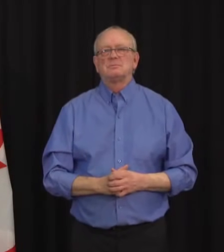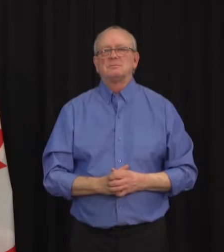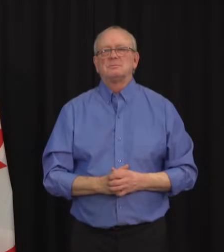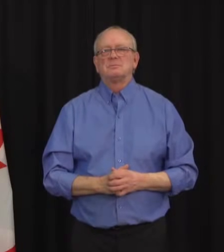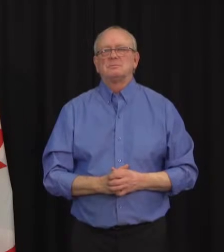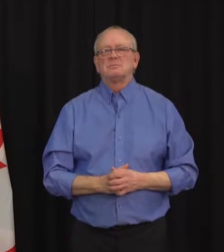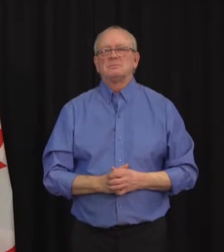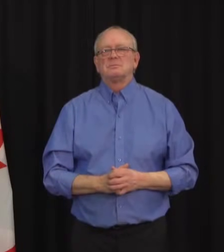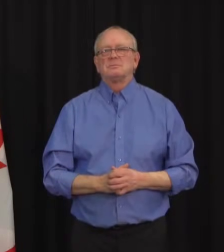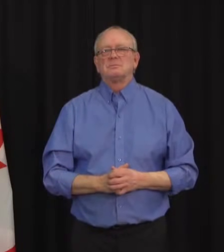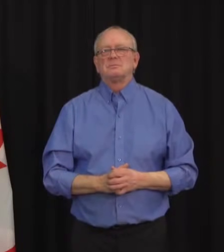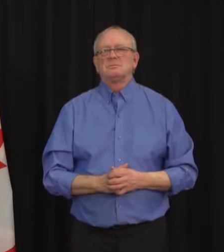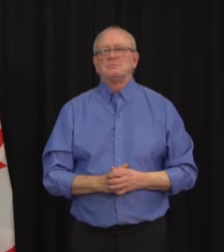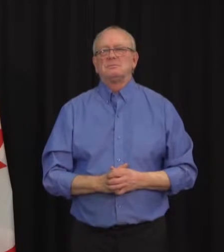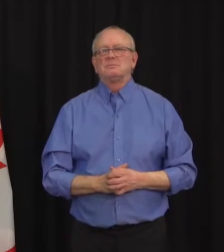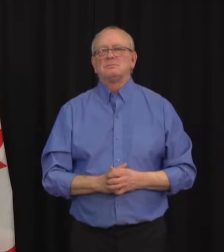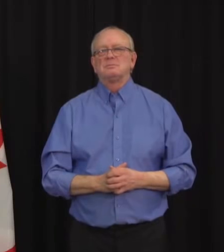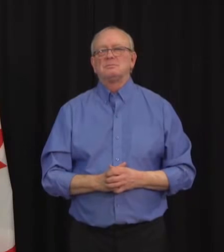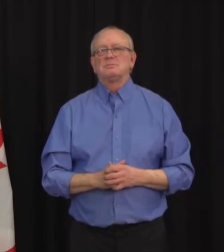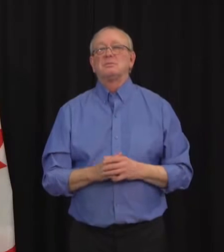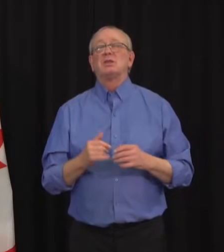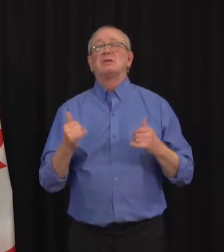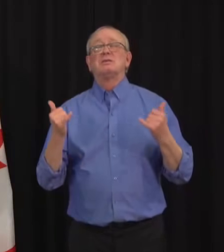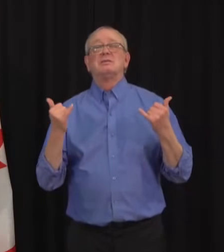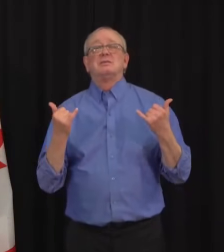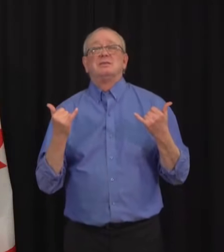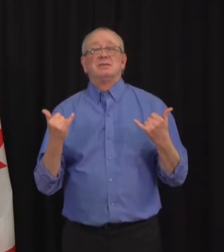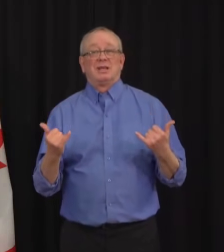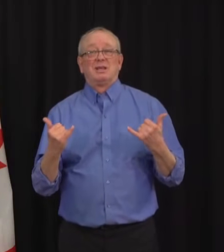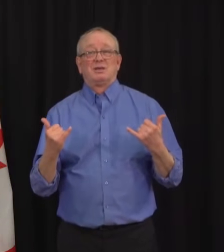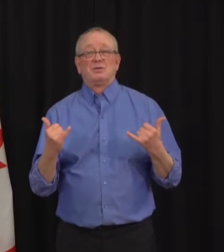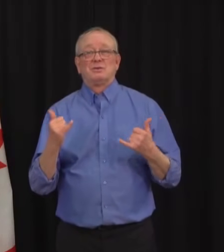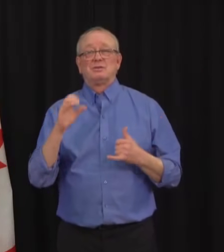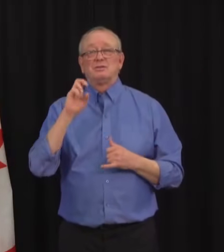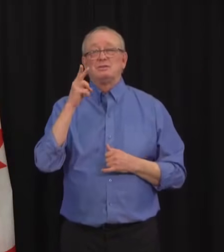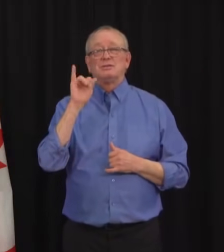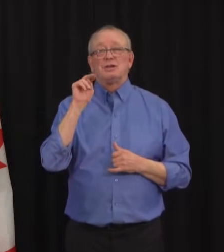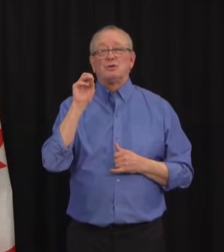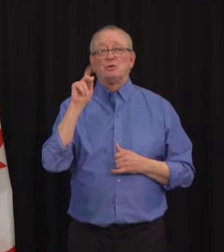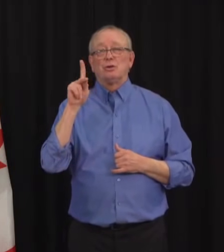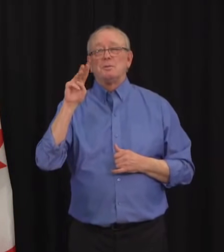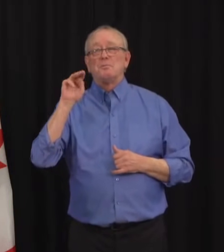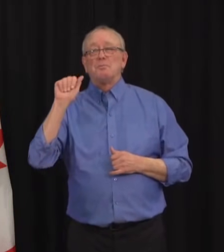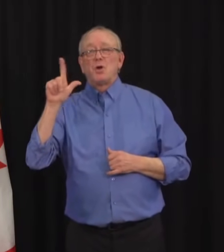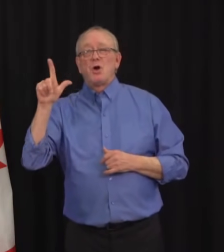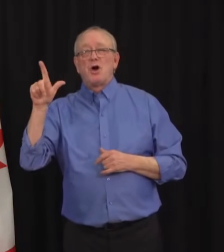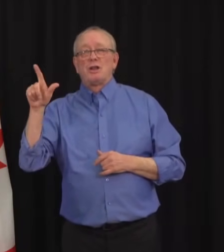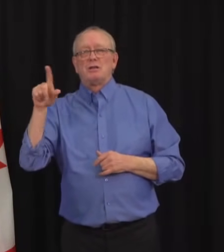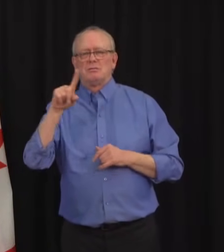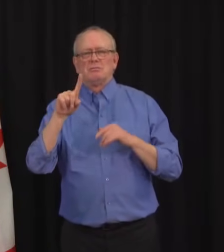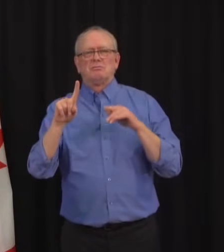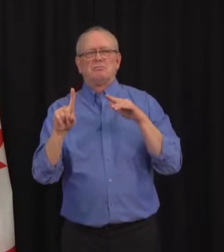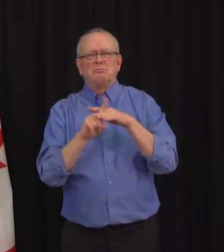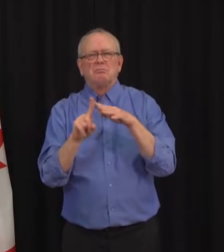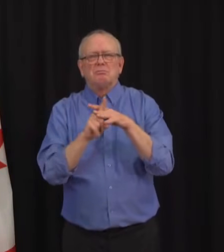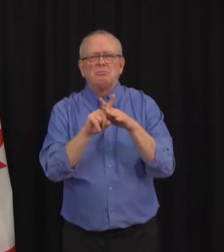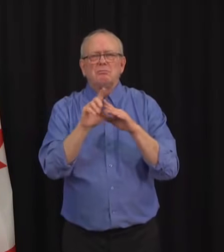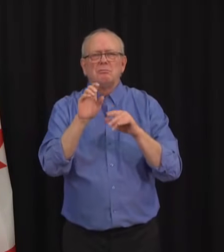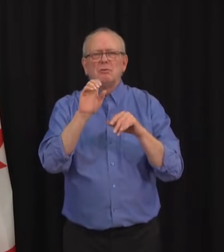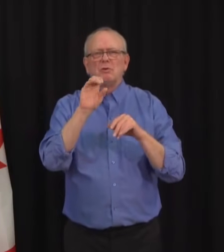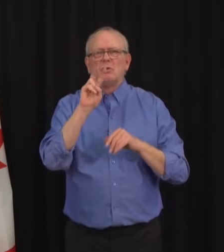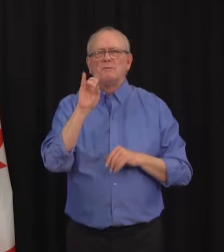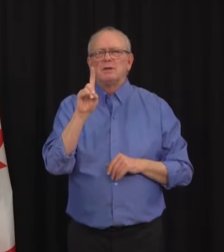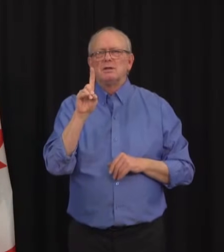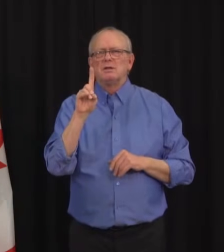made aware of some COVID cases at Chinook Mall, but Alberta Health Services says it isn't considered an outbreak as there aren't 5